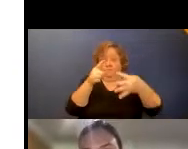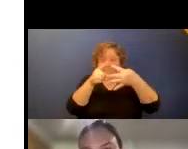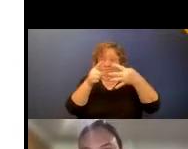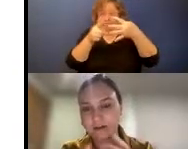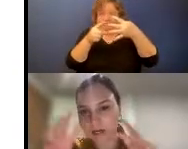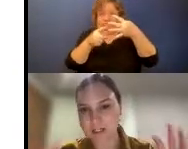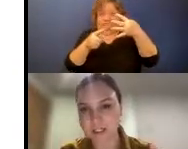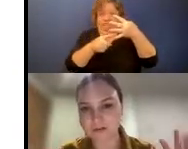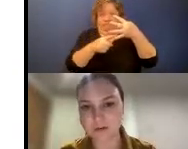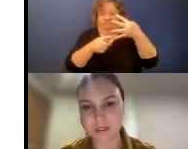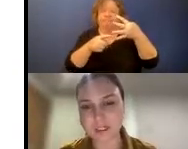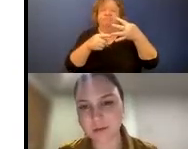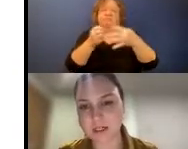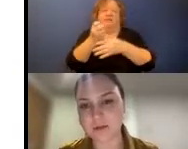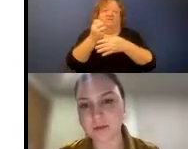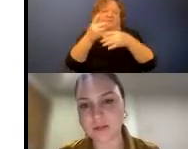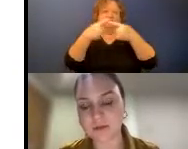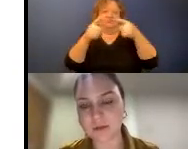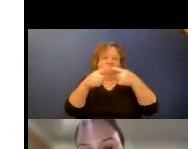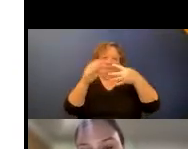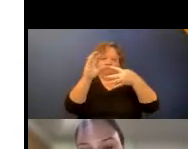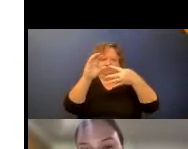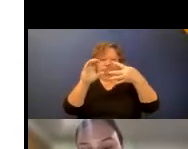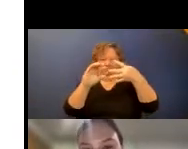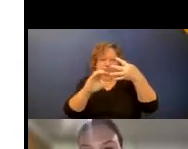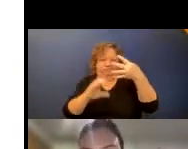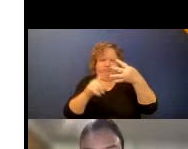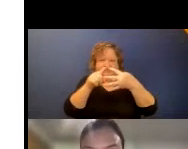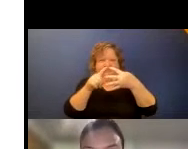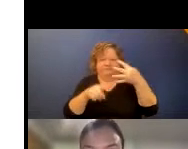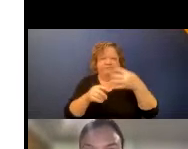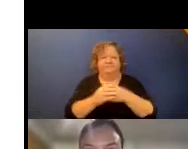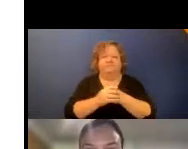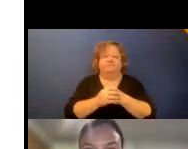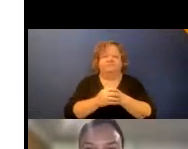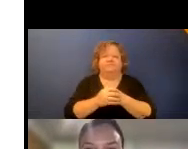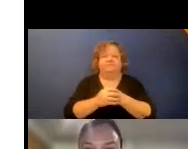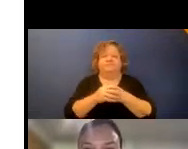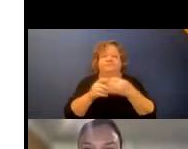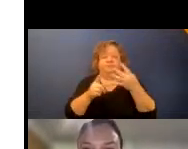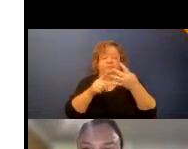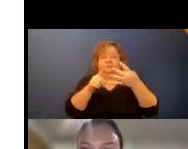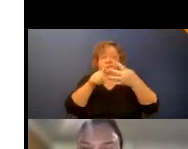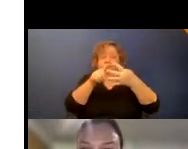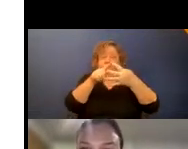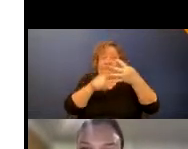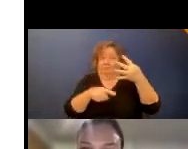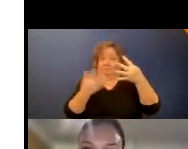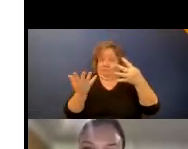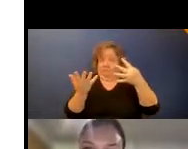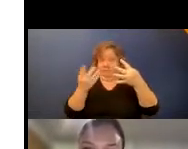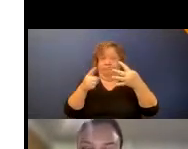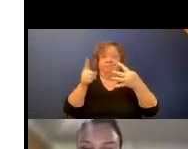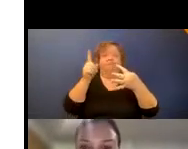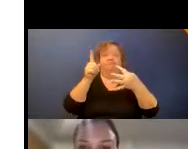of our logic for each module. So the 4 chunks of information are ready, which is laying